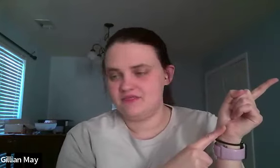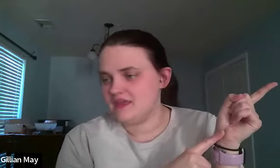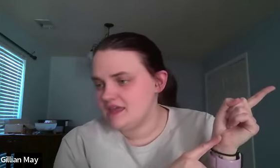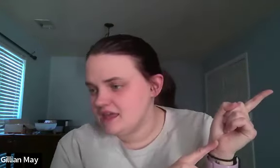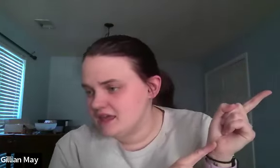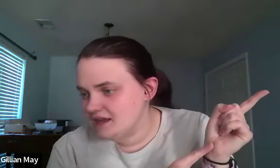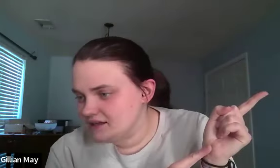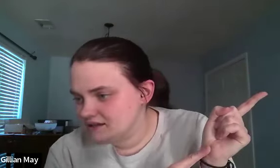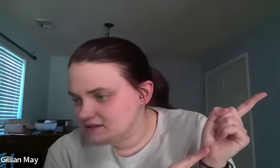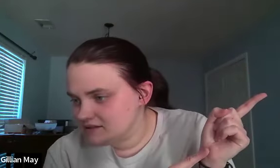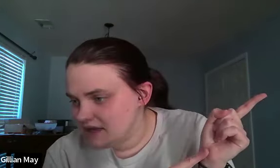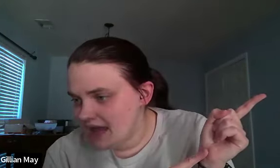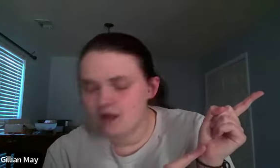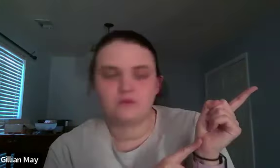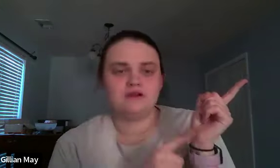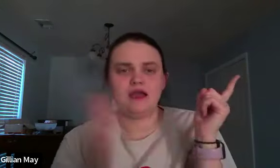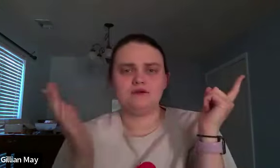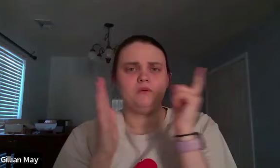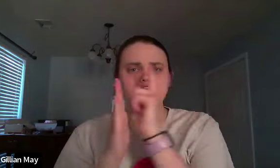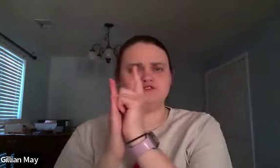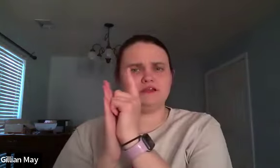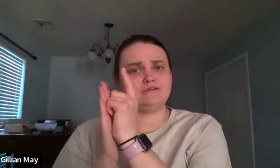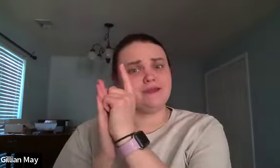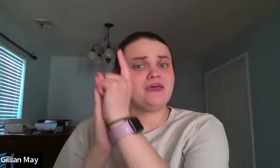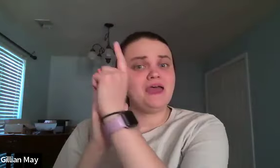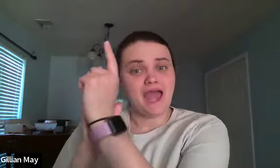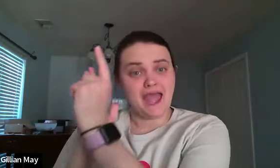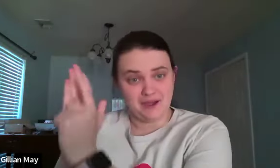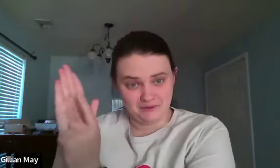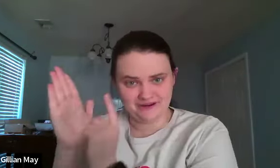And then hour. I don't know why I drew a blank on that. Hour.